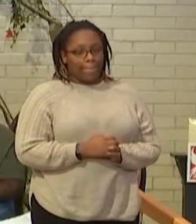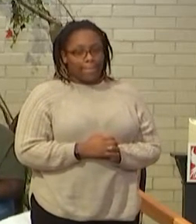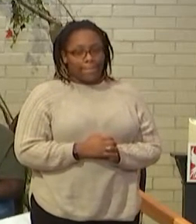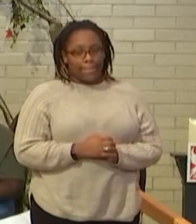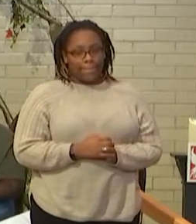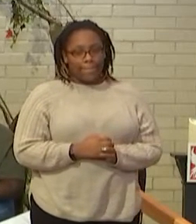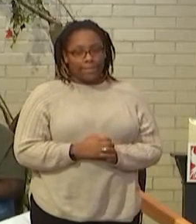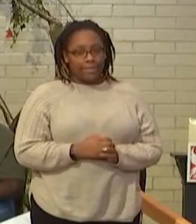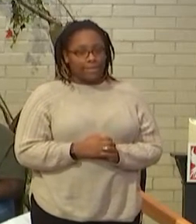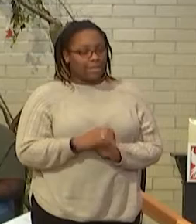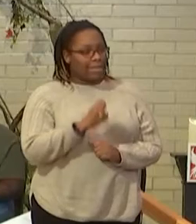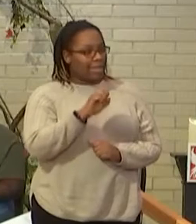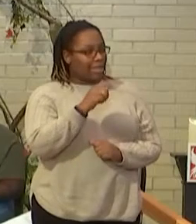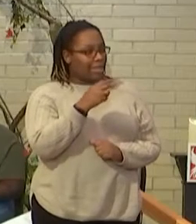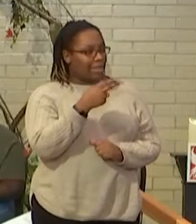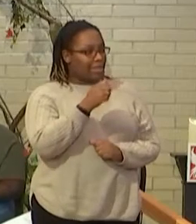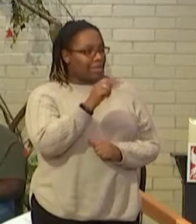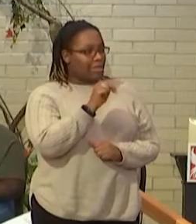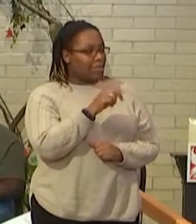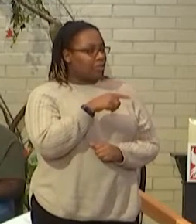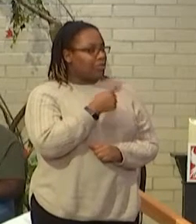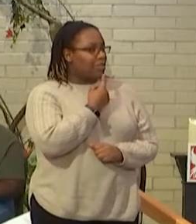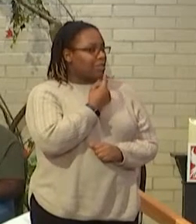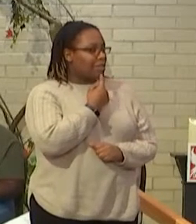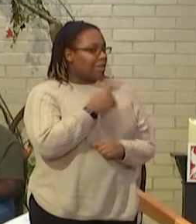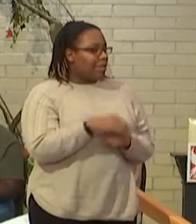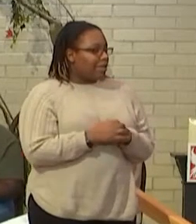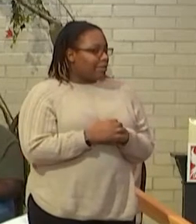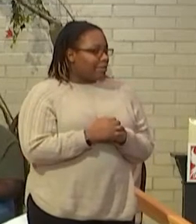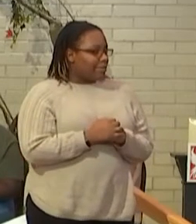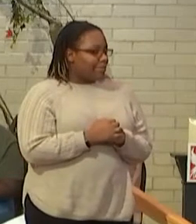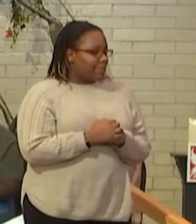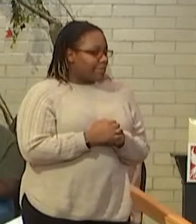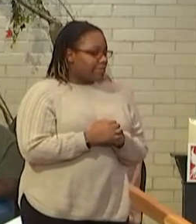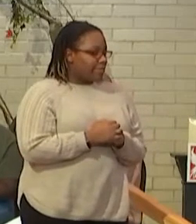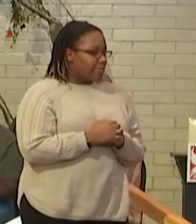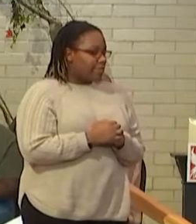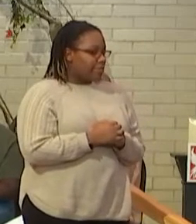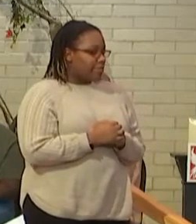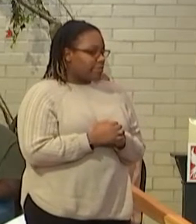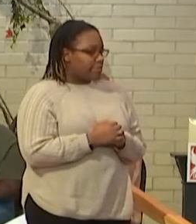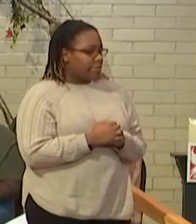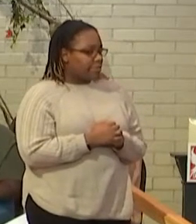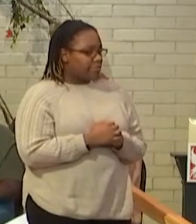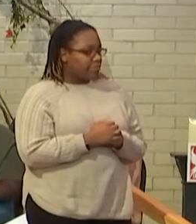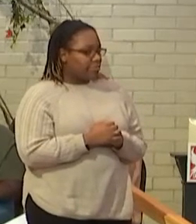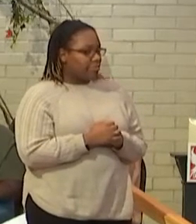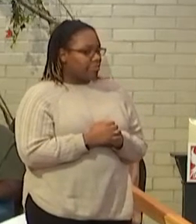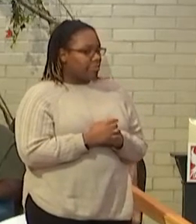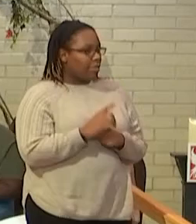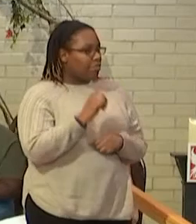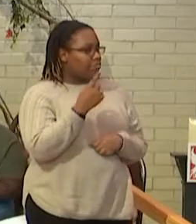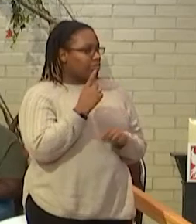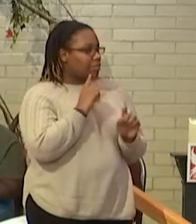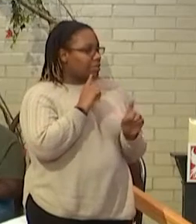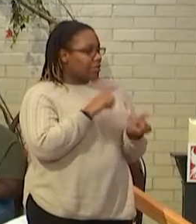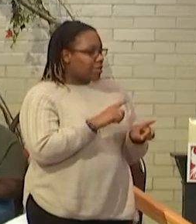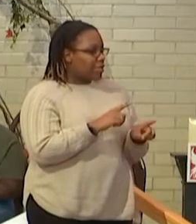So Ethan, you kind of touched on this a little bit about how sort of potentially our first reaction